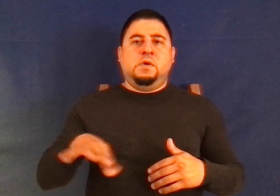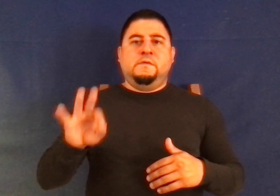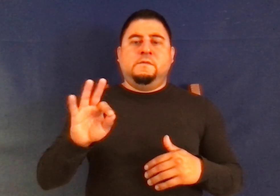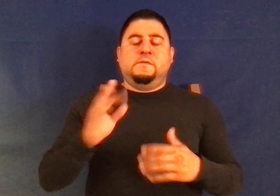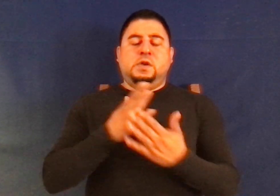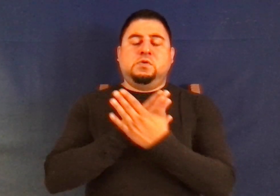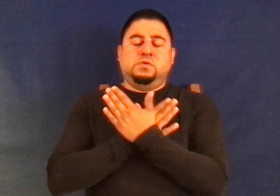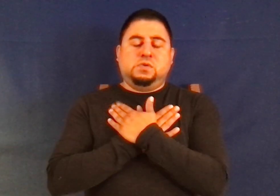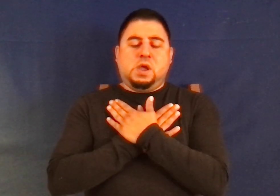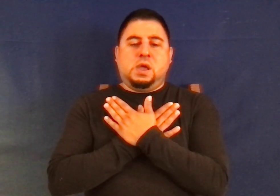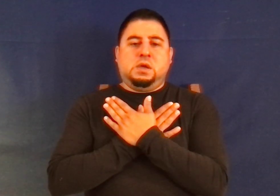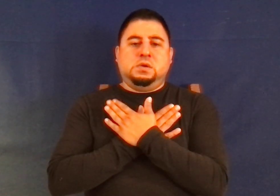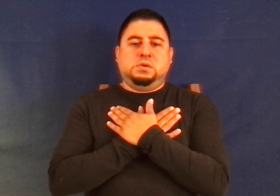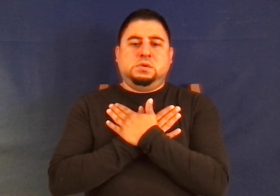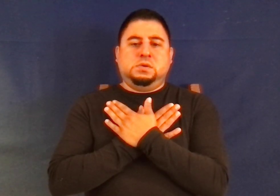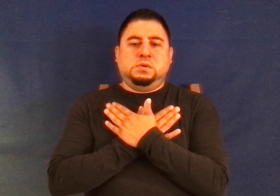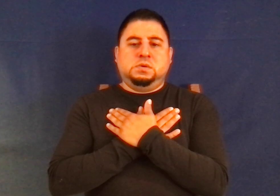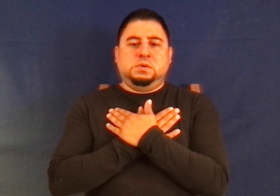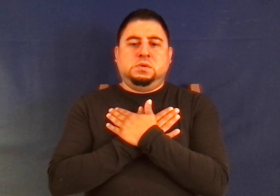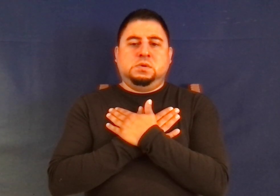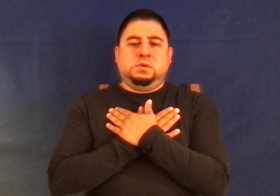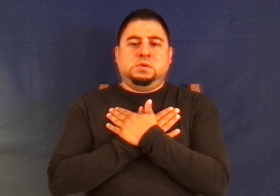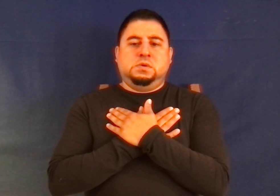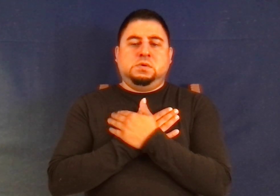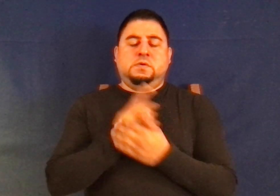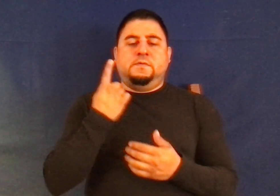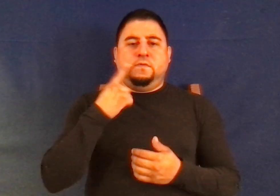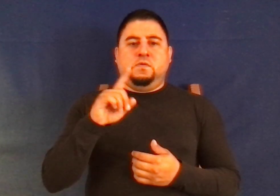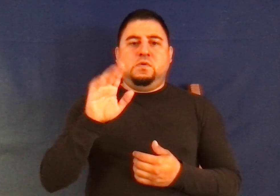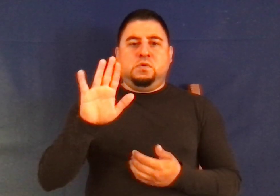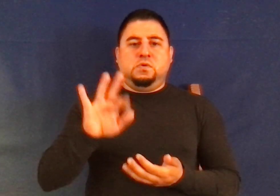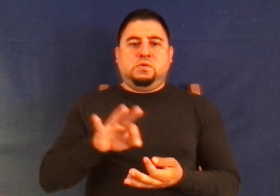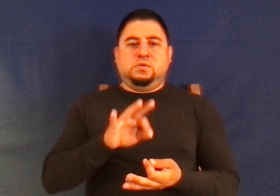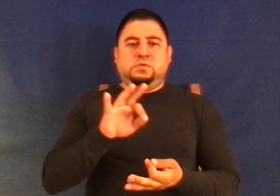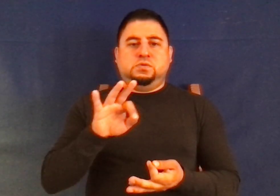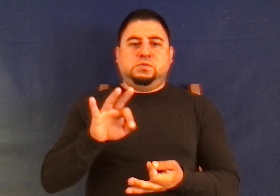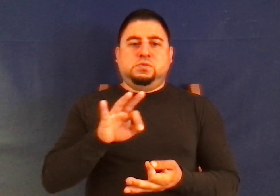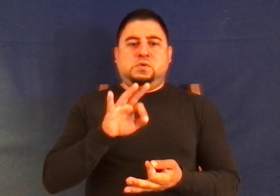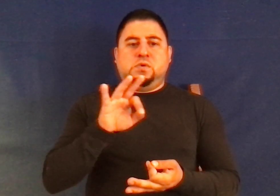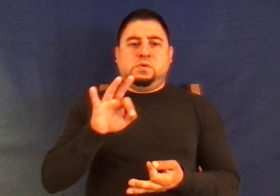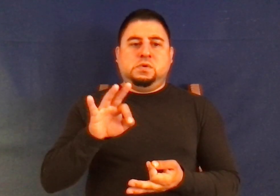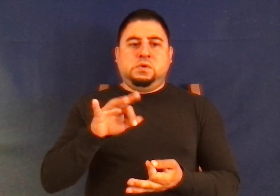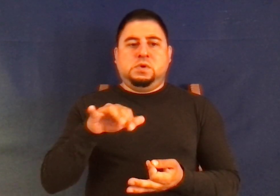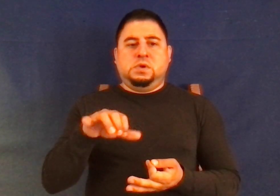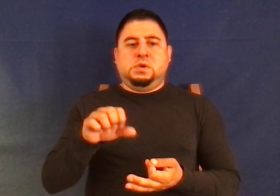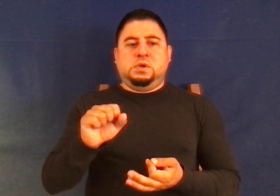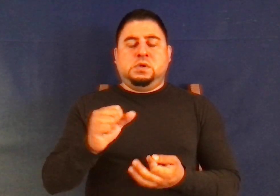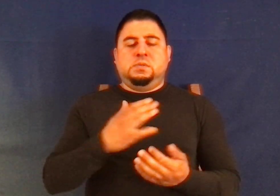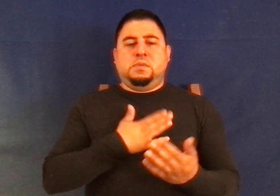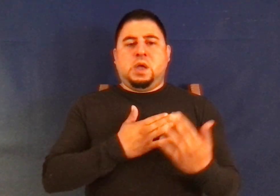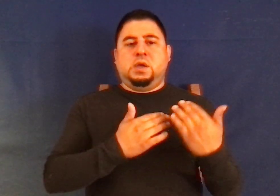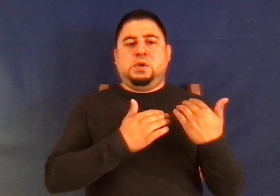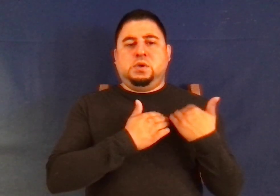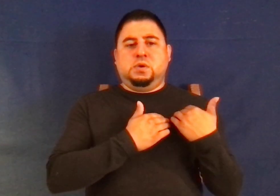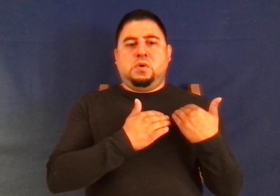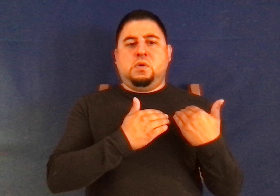rest for your souls. Yes, my yoke is